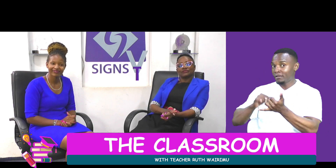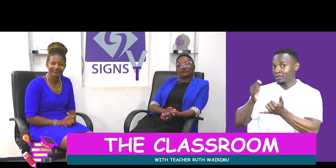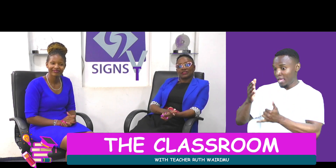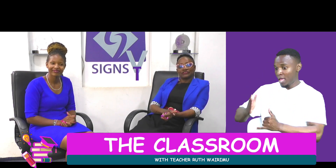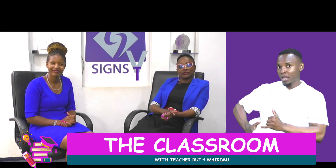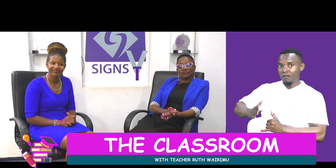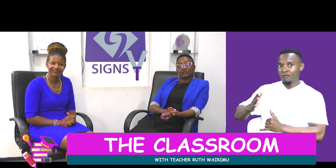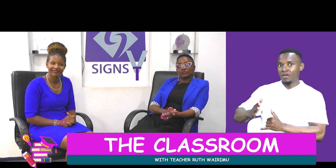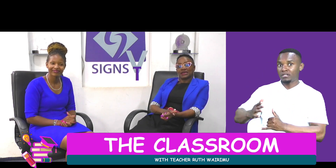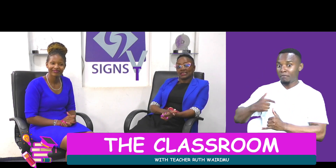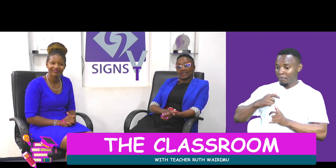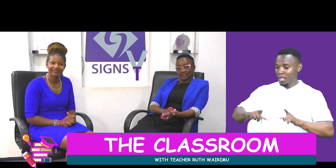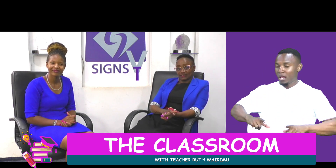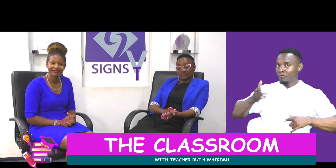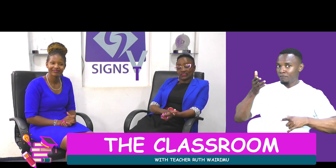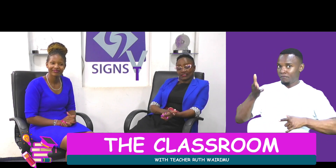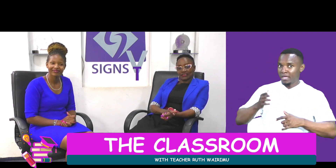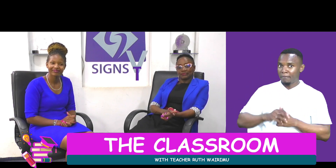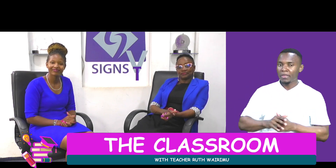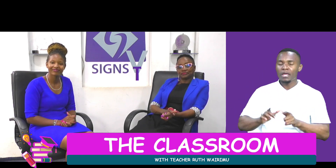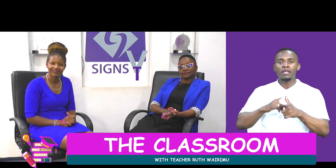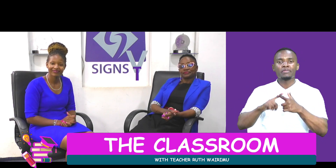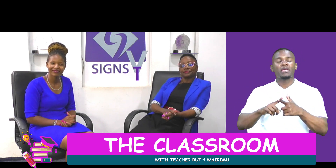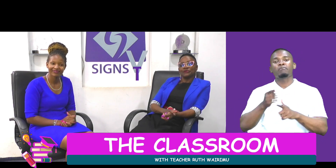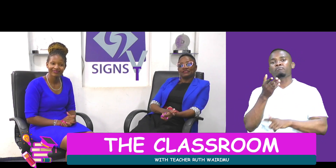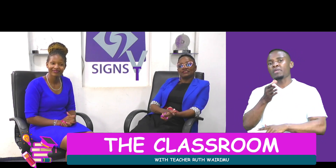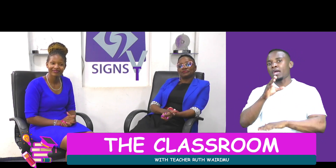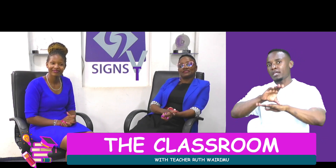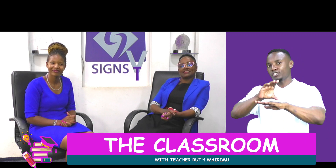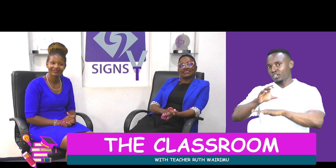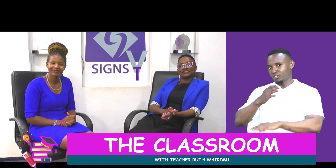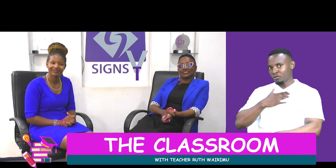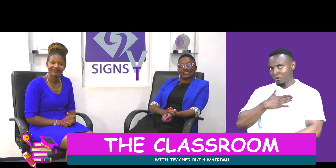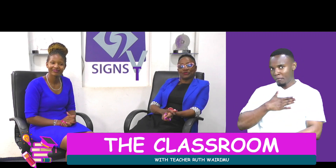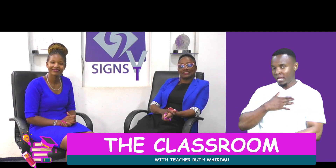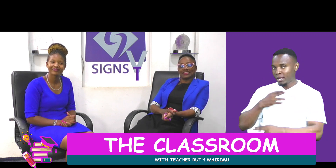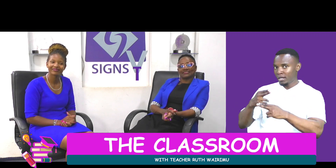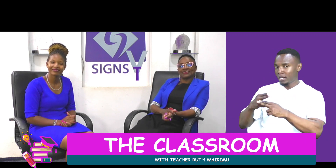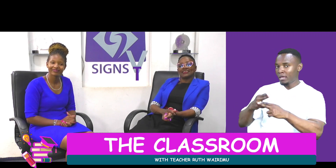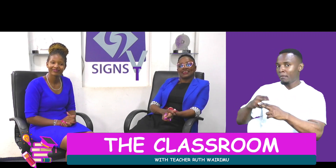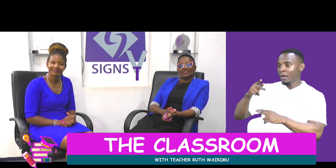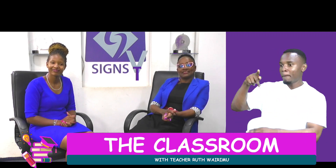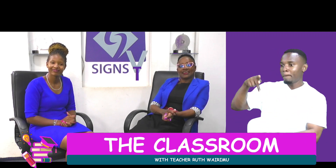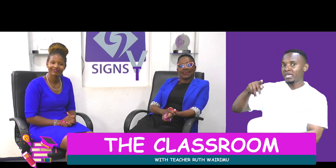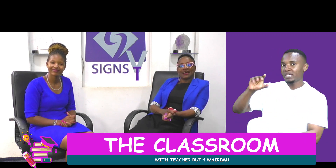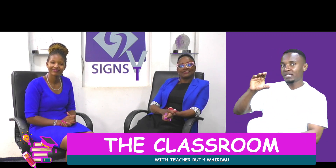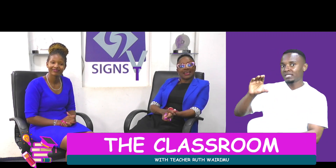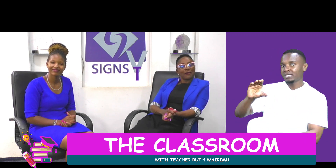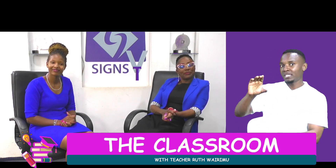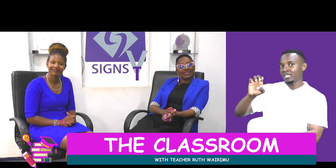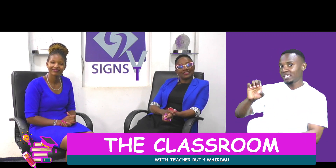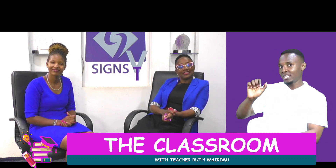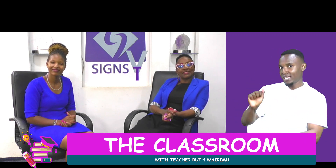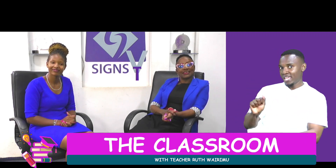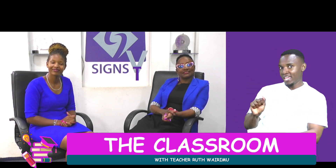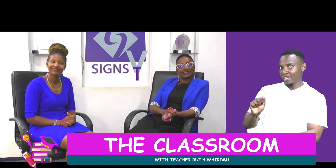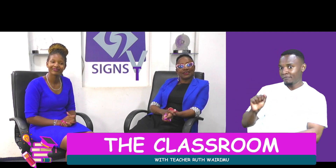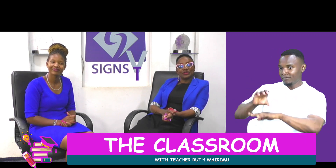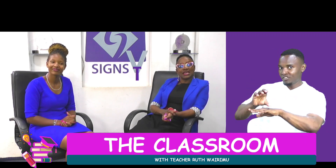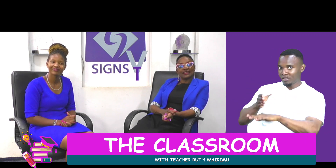I used to fellowship at my current church, which is PCA Naivasha Town Church. And it happened